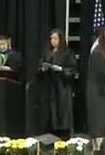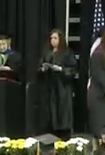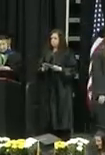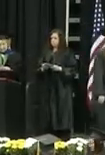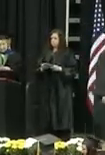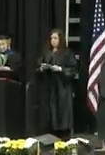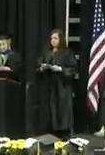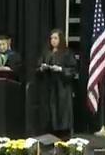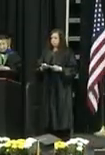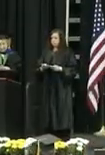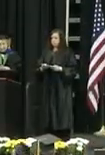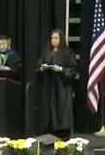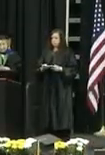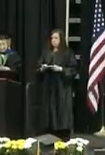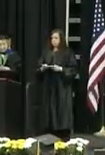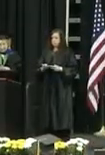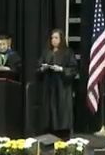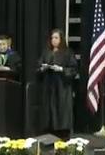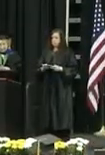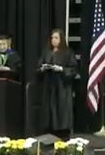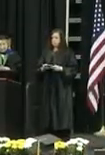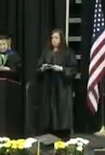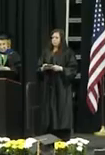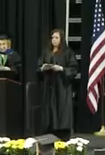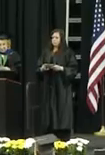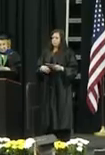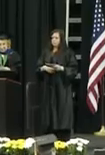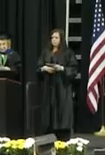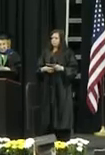Kimberly Mooney.